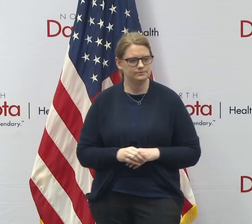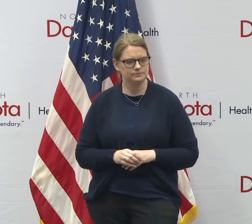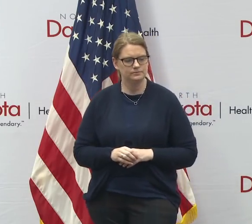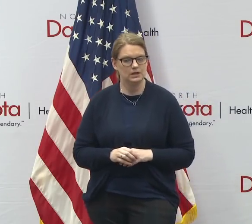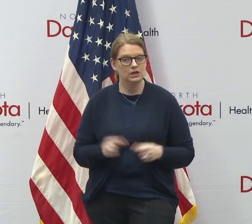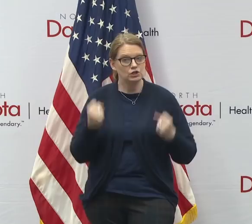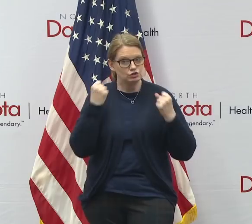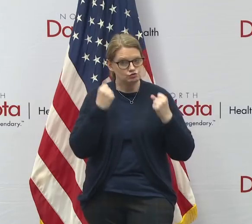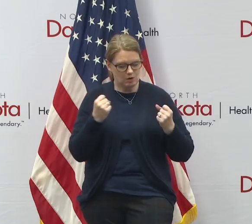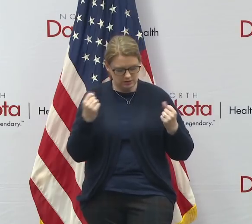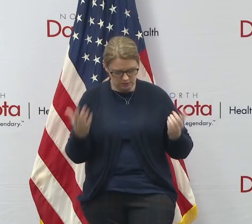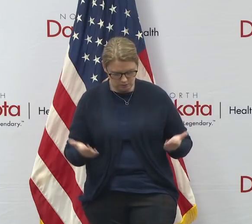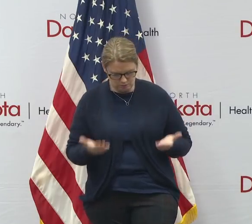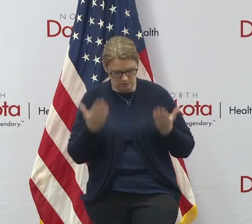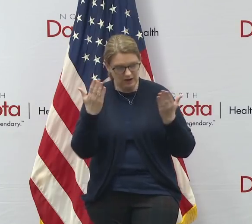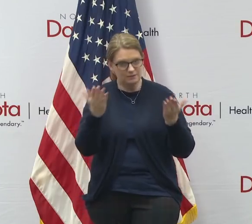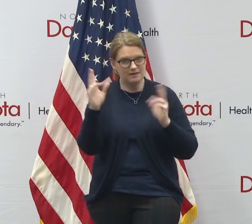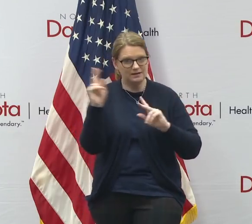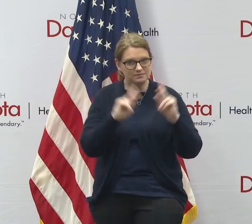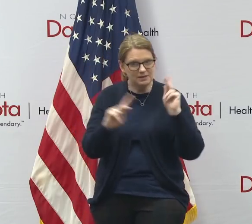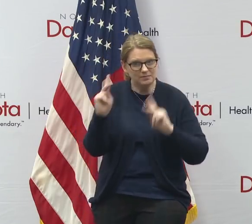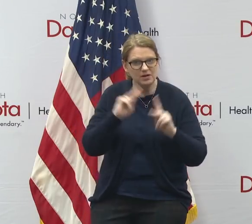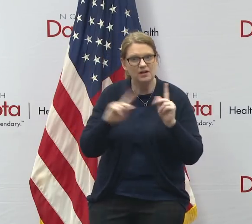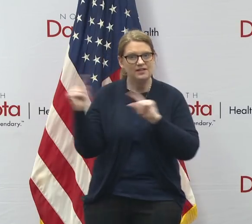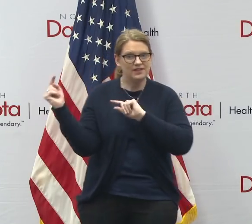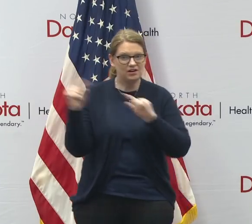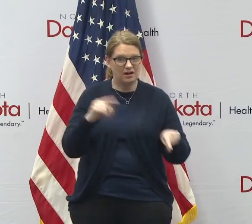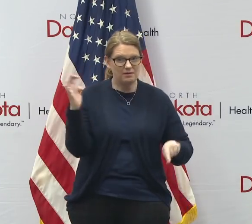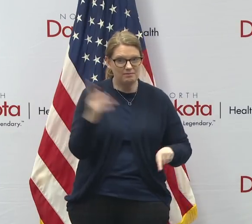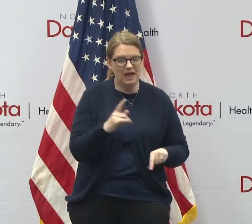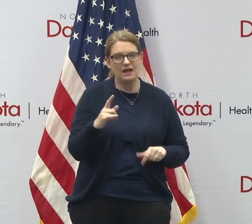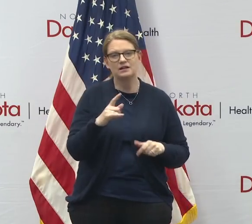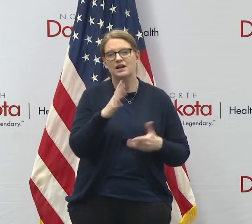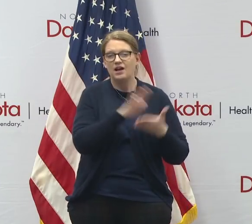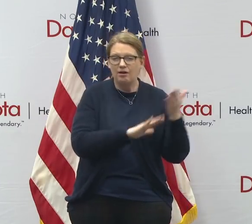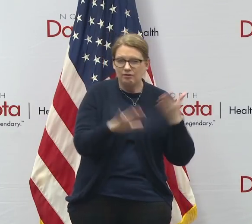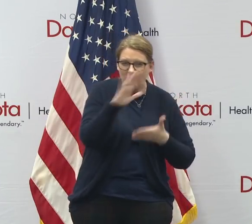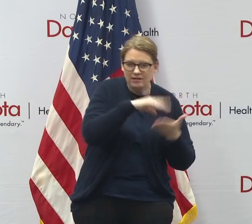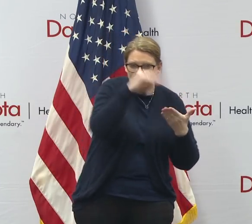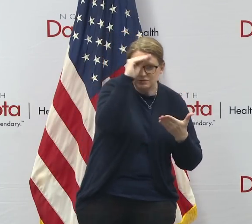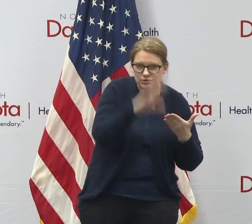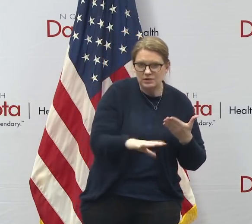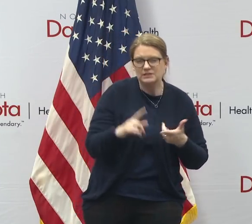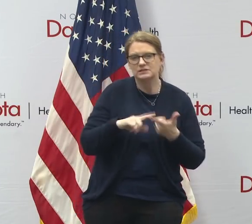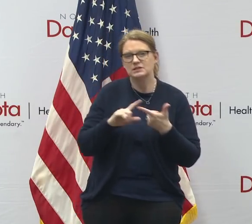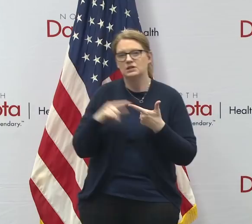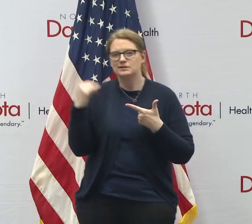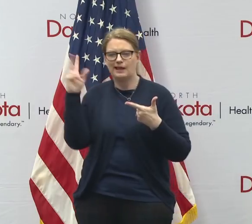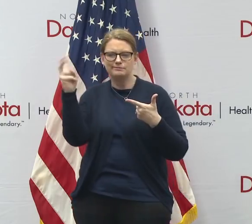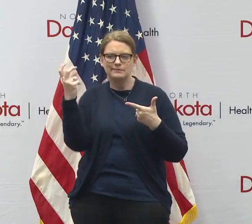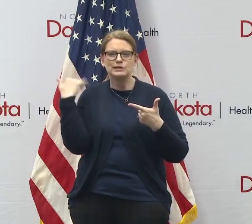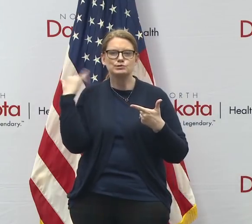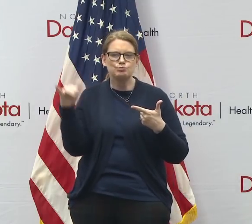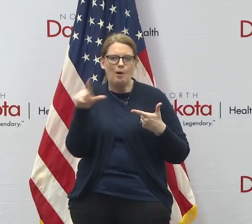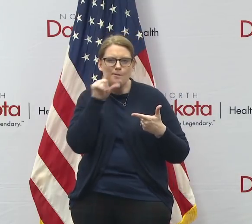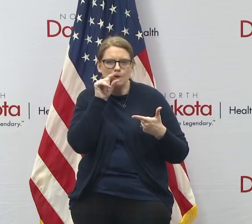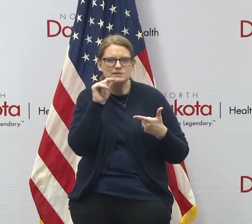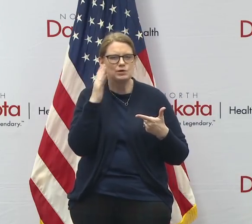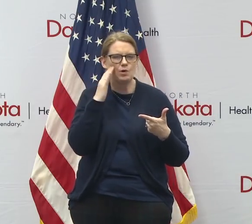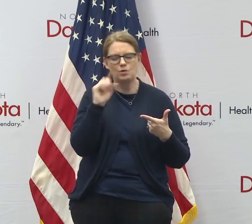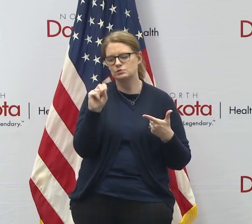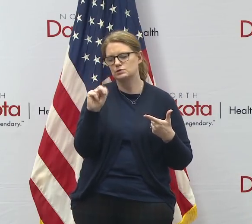strongly recommending returning residents, college students or snowbirds. Talked about this the last couple of sessions. If you've come back from spring